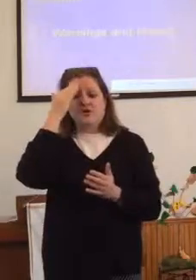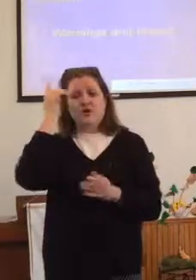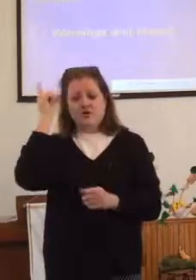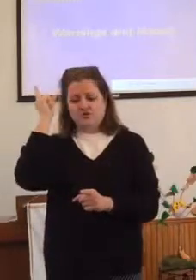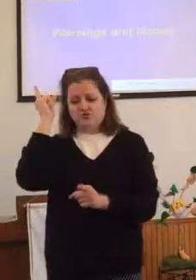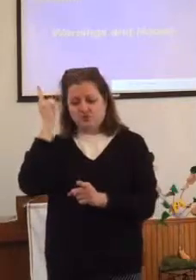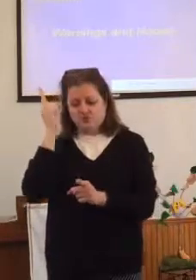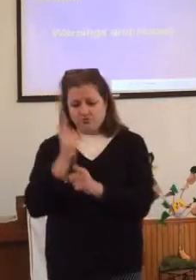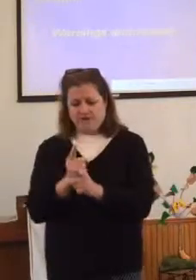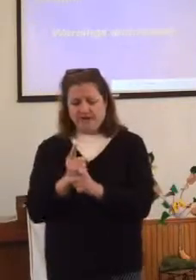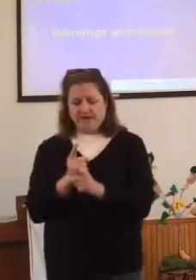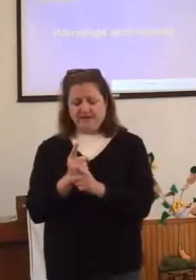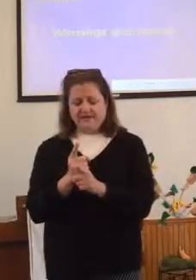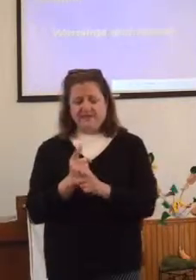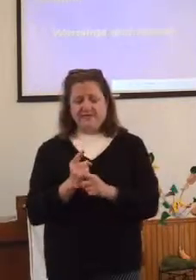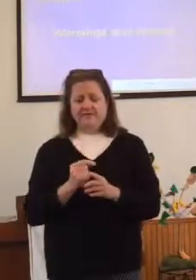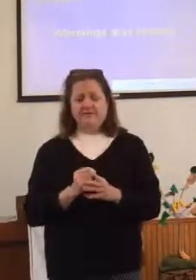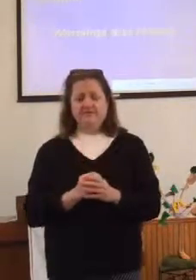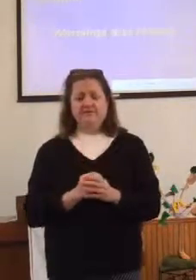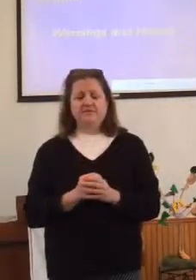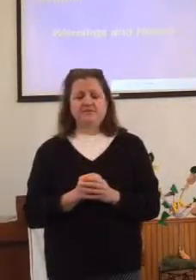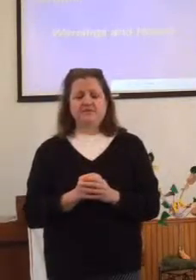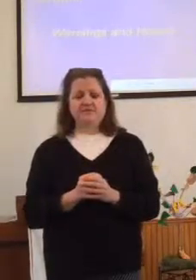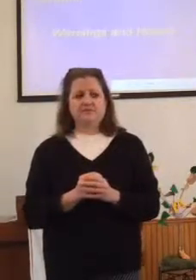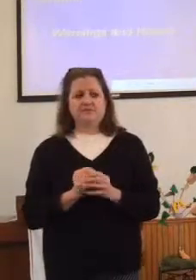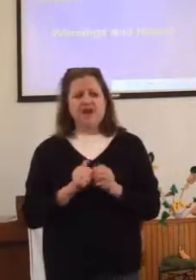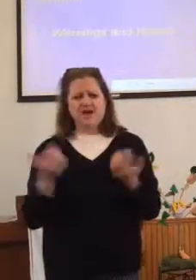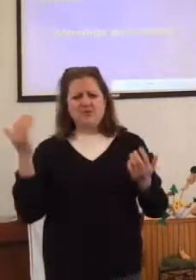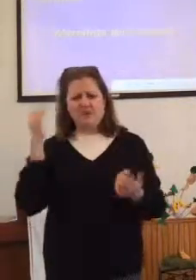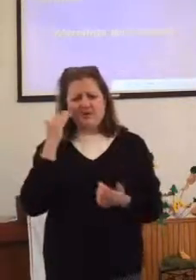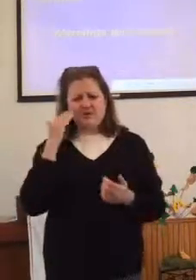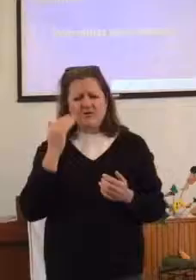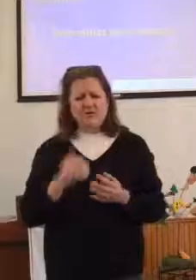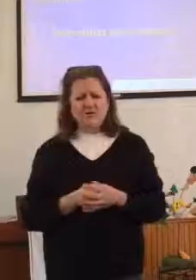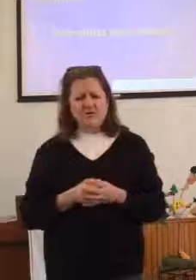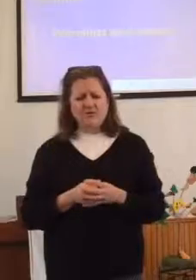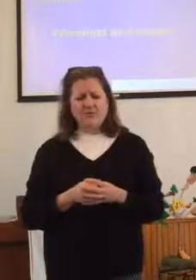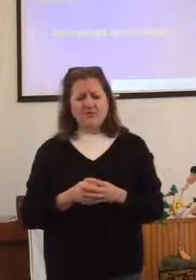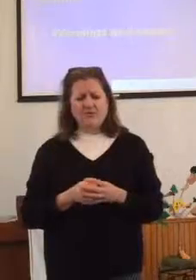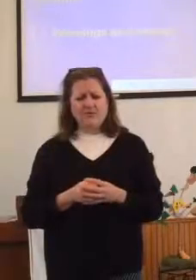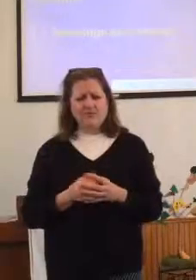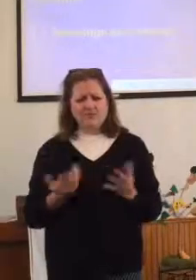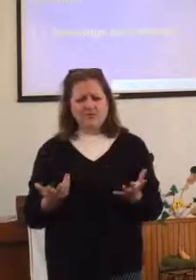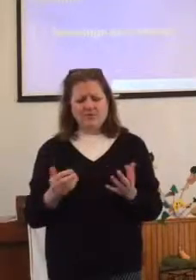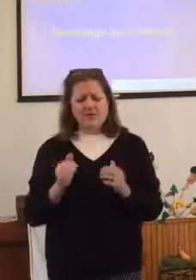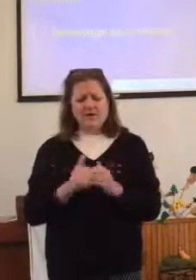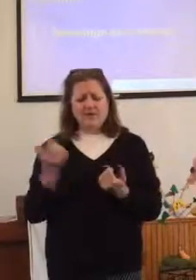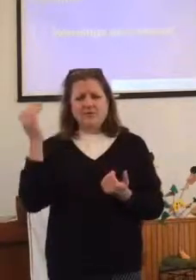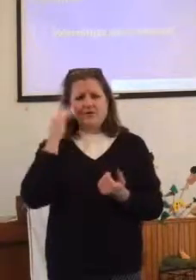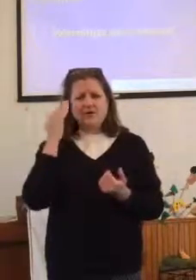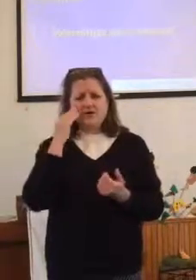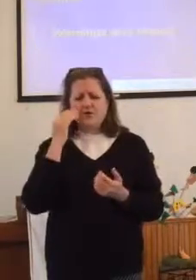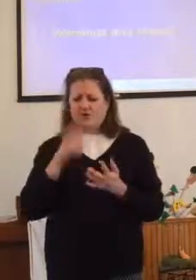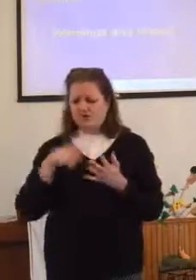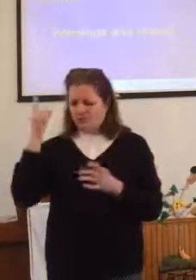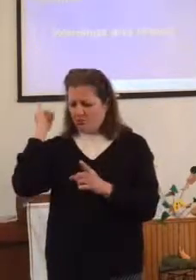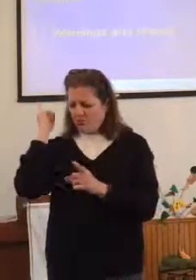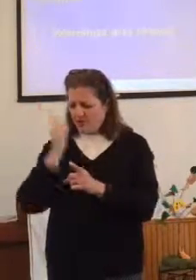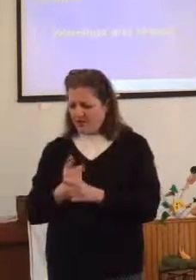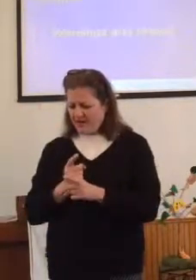to do. You know, how do we know? How do we know what the right thing